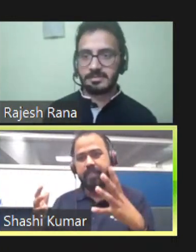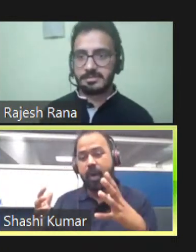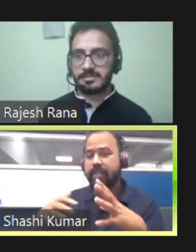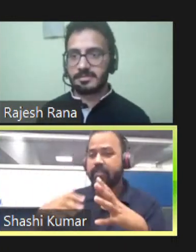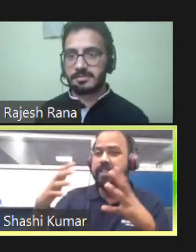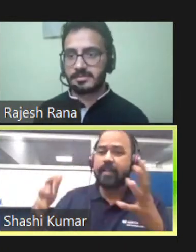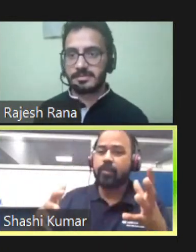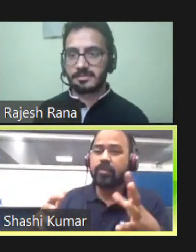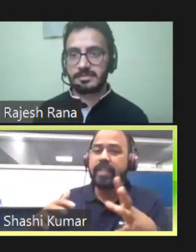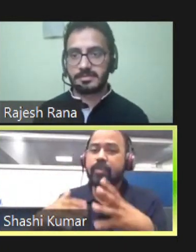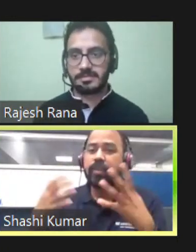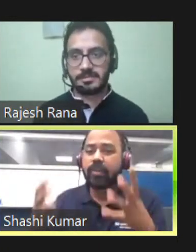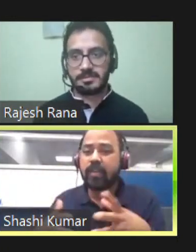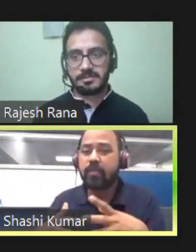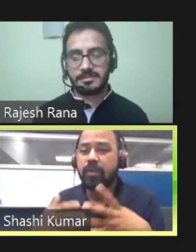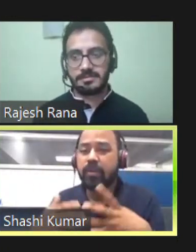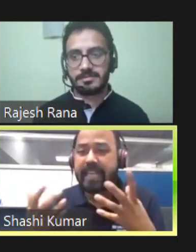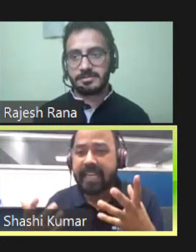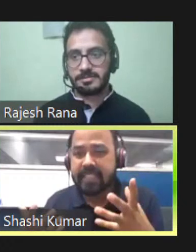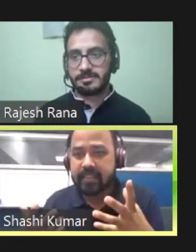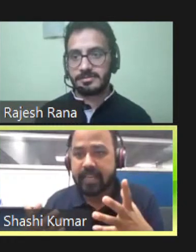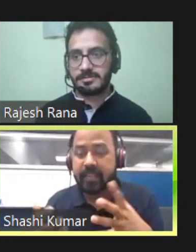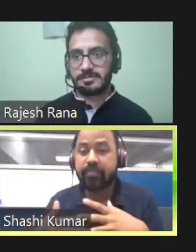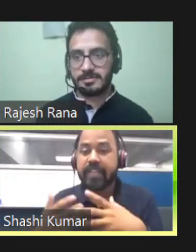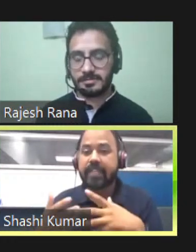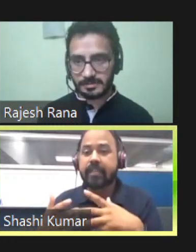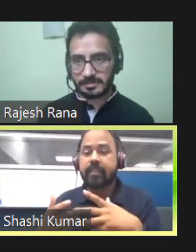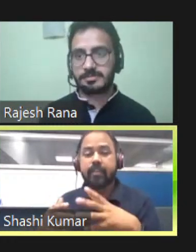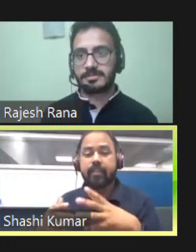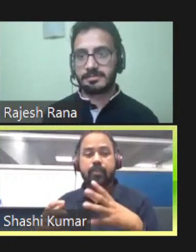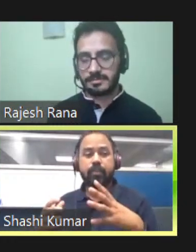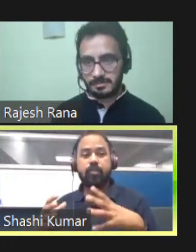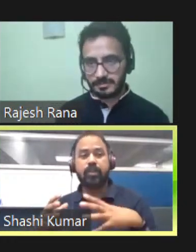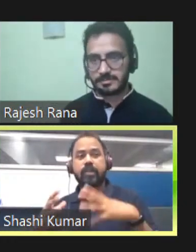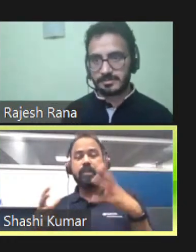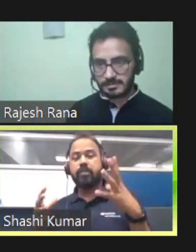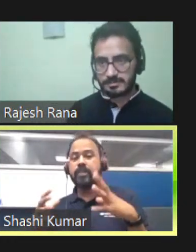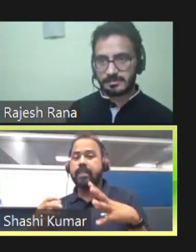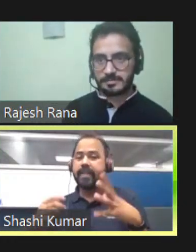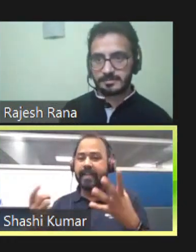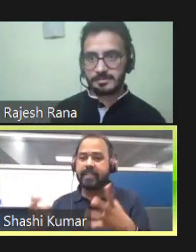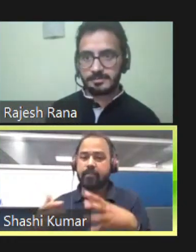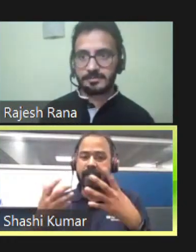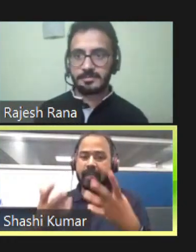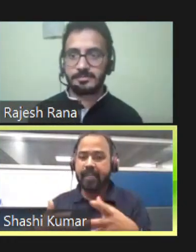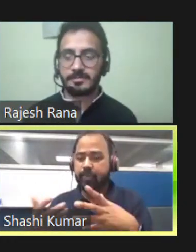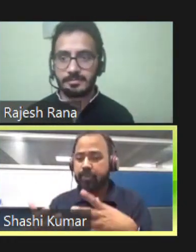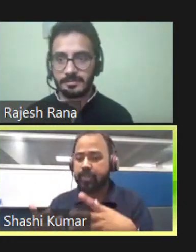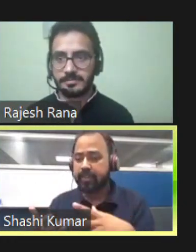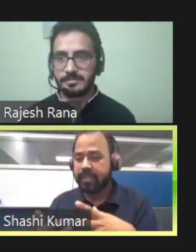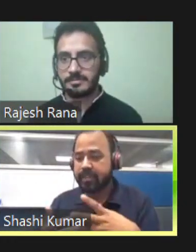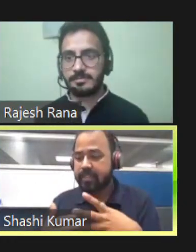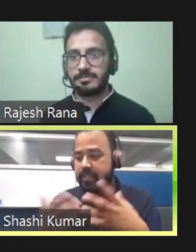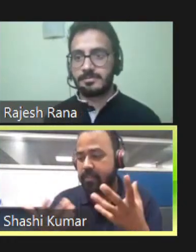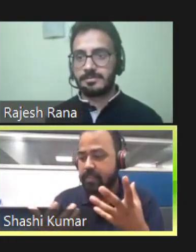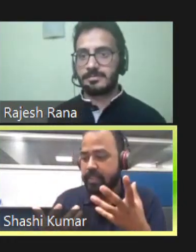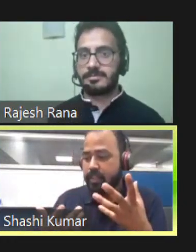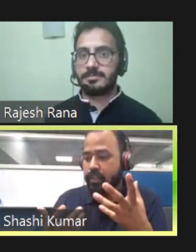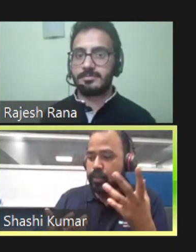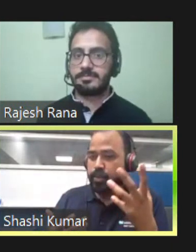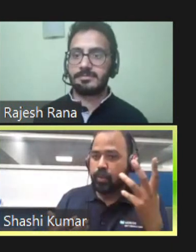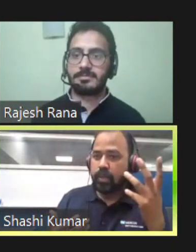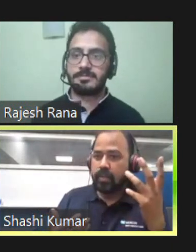how they will get to know that you are talking about days, right? Week. So you are talking about some days, Monday, Tuesday, Wednesday,